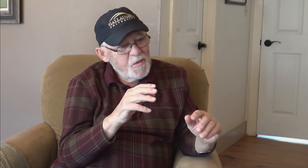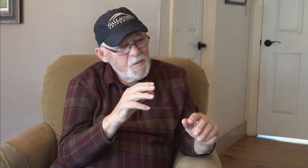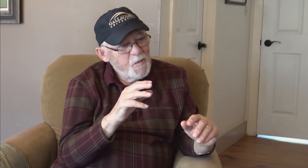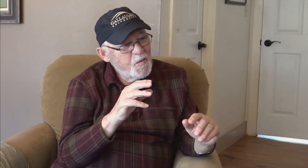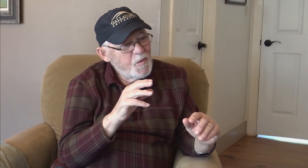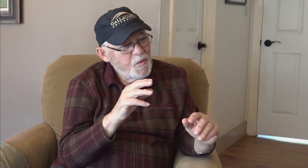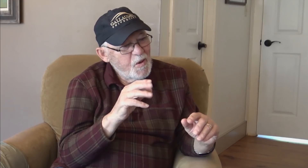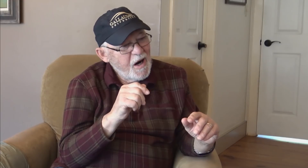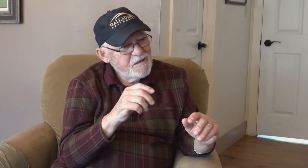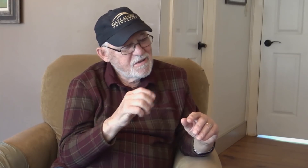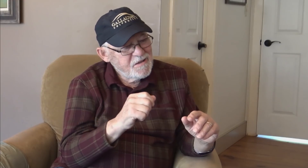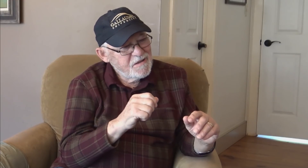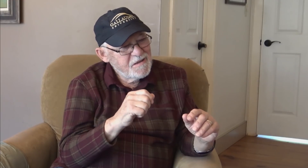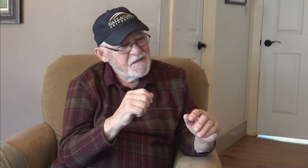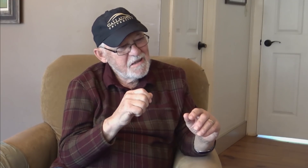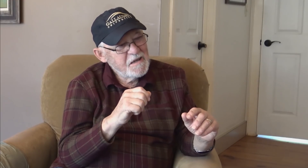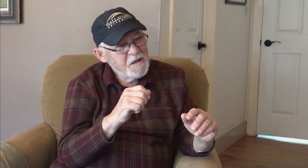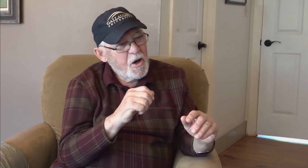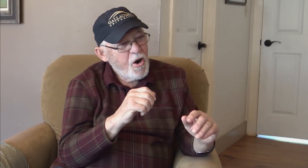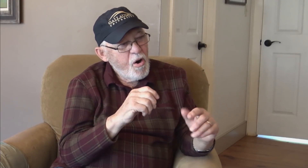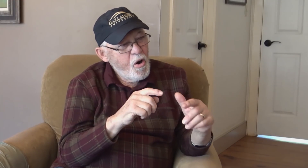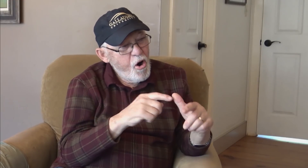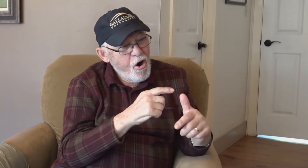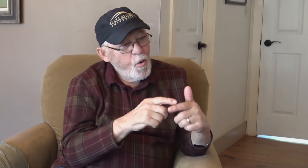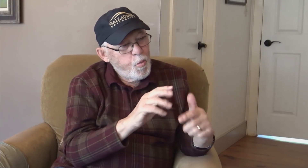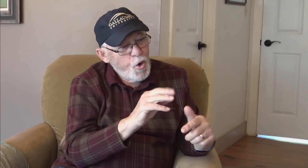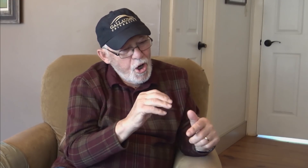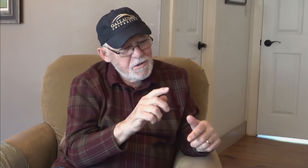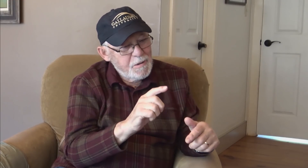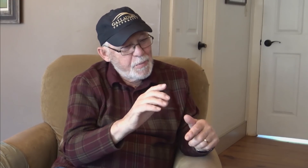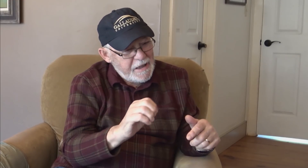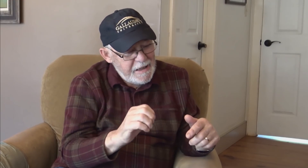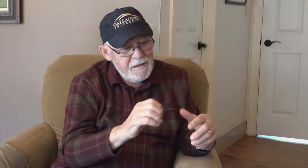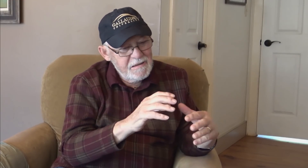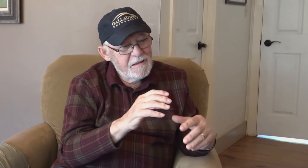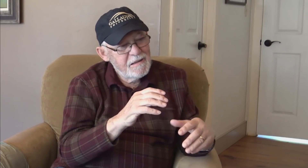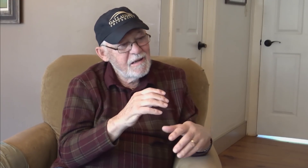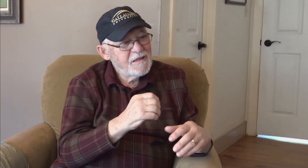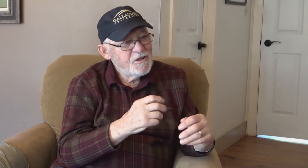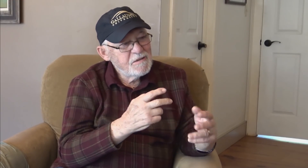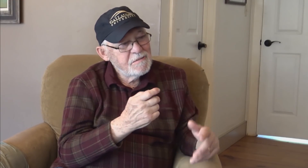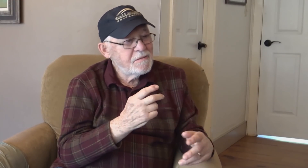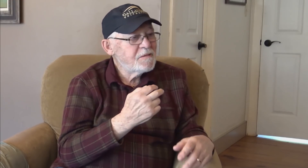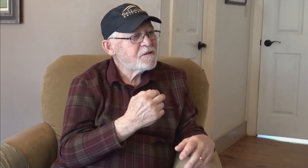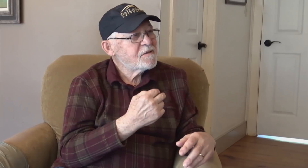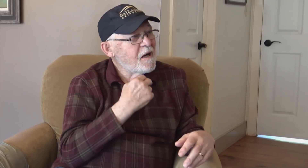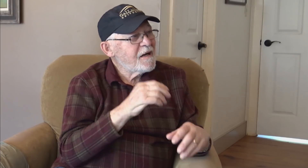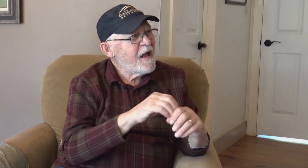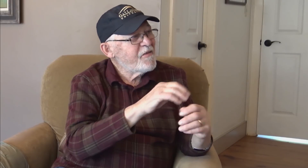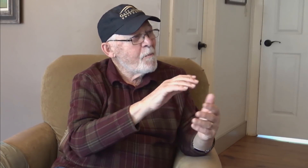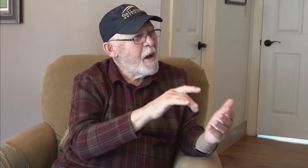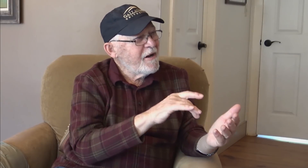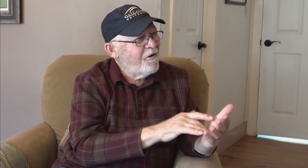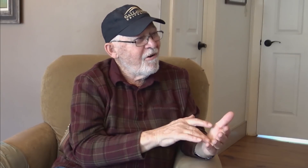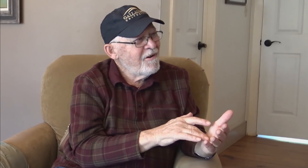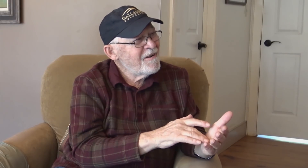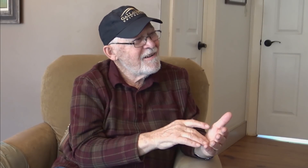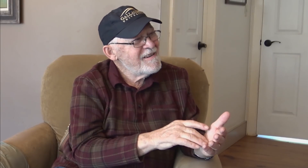And I actually expected that he was or would be stuck